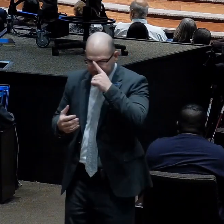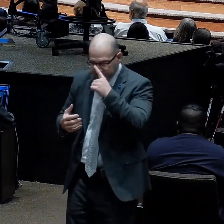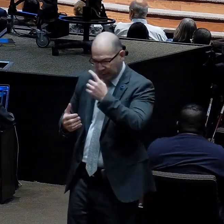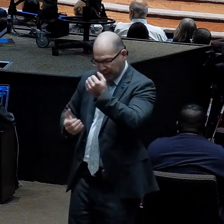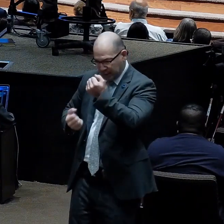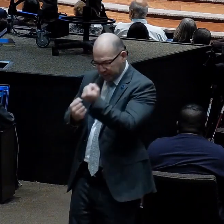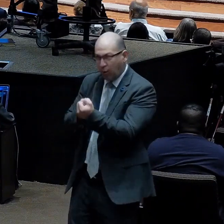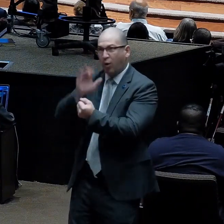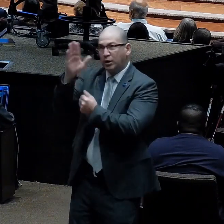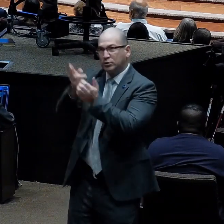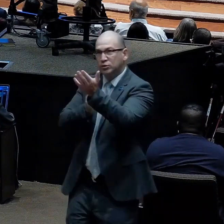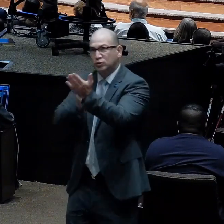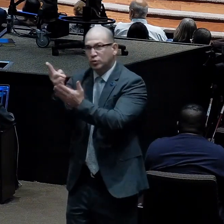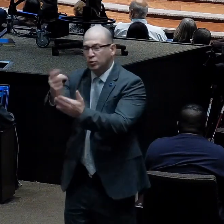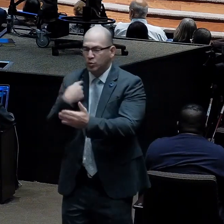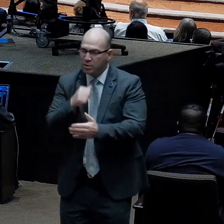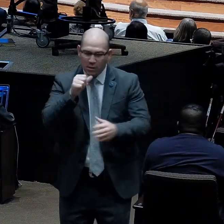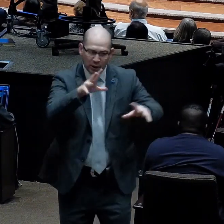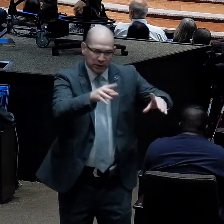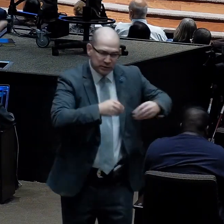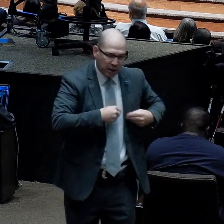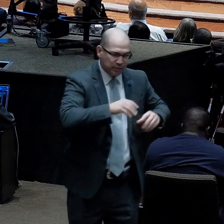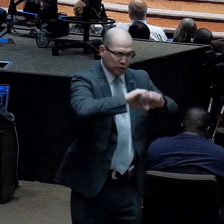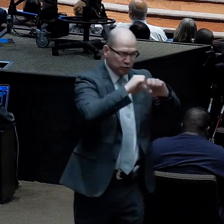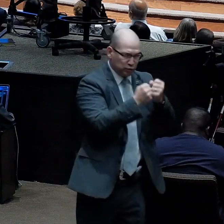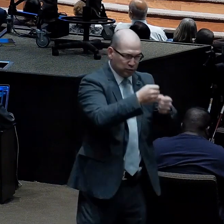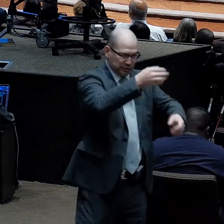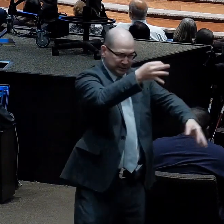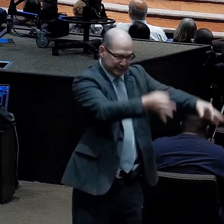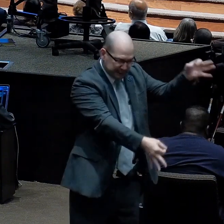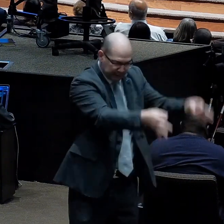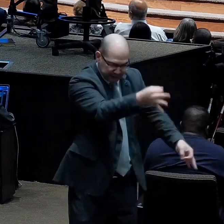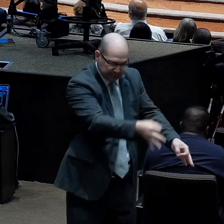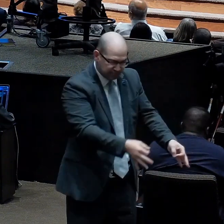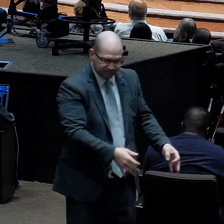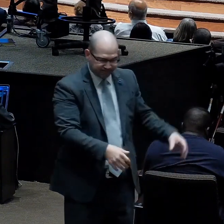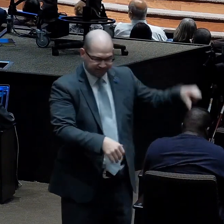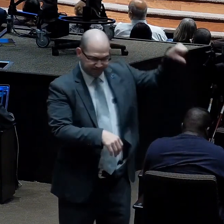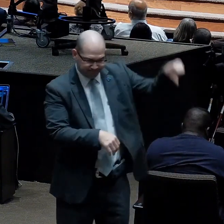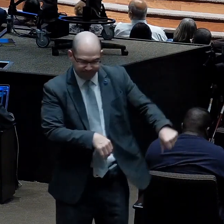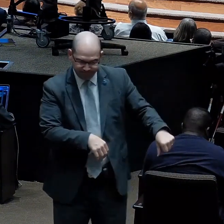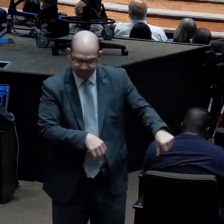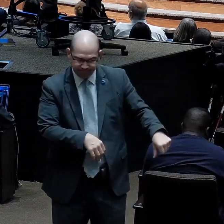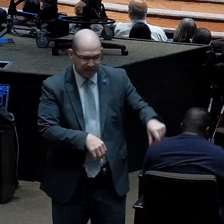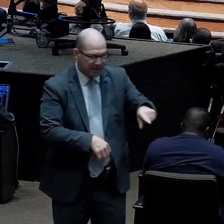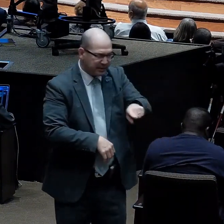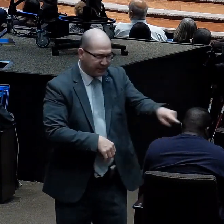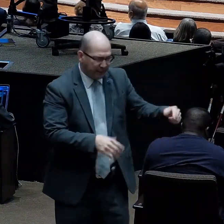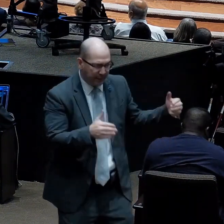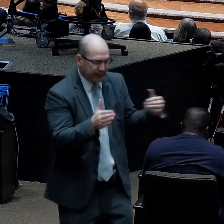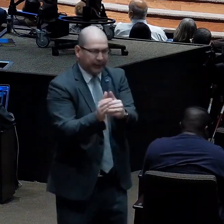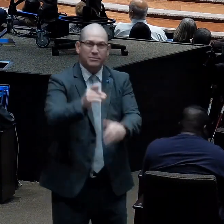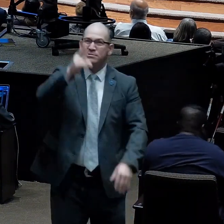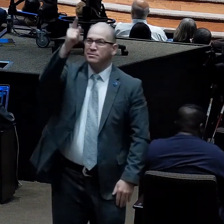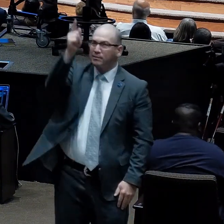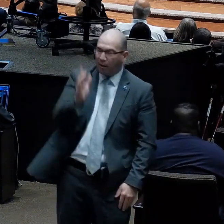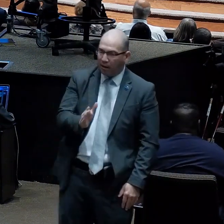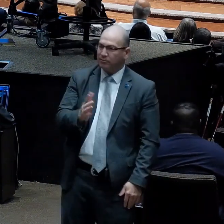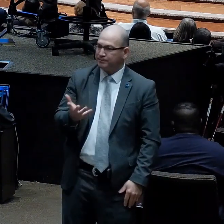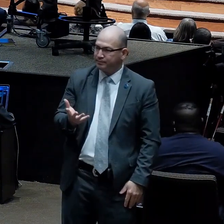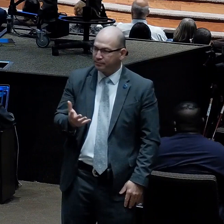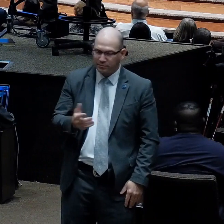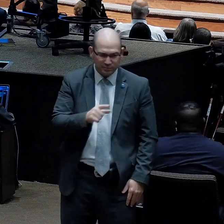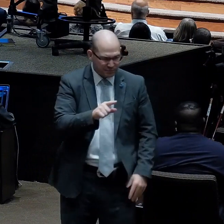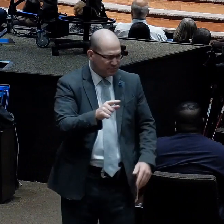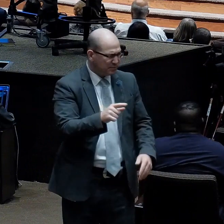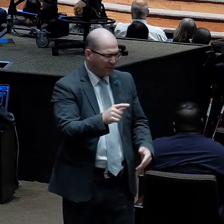of the social justice movements and the various anti-God rhetoric that comes forth from them and the burning of the flag or whatever